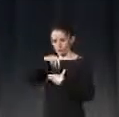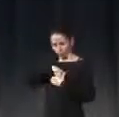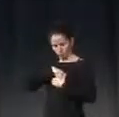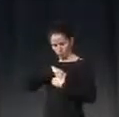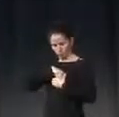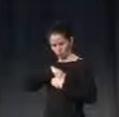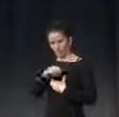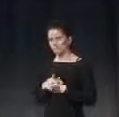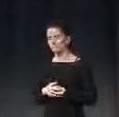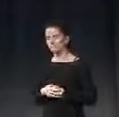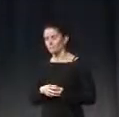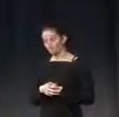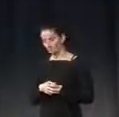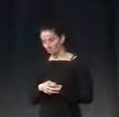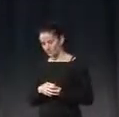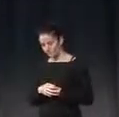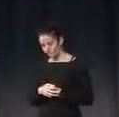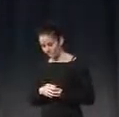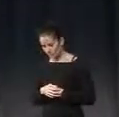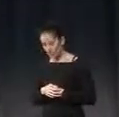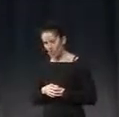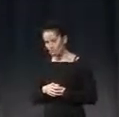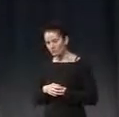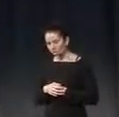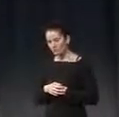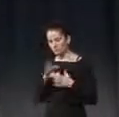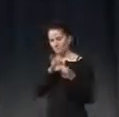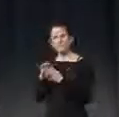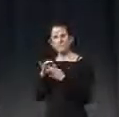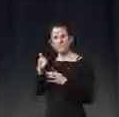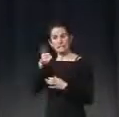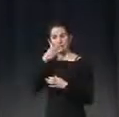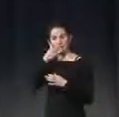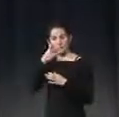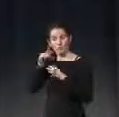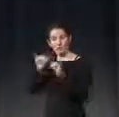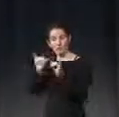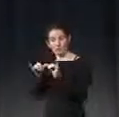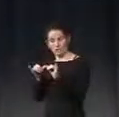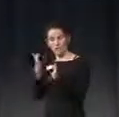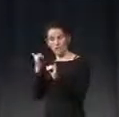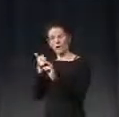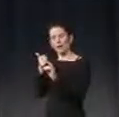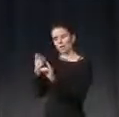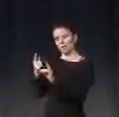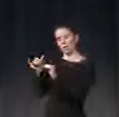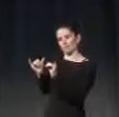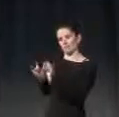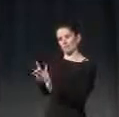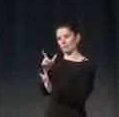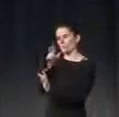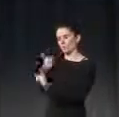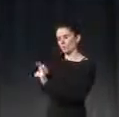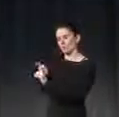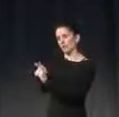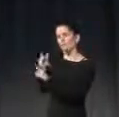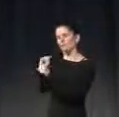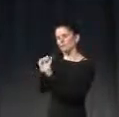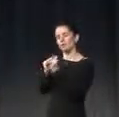around the same time, partly because Harvey Fletcher was collaborating with various physicians who worked for the New York League for the Hard of Hearing.